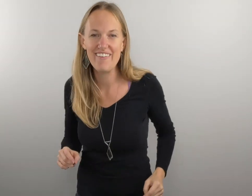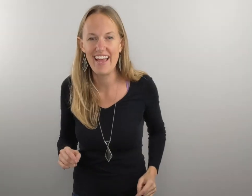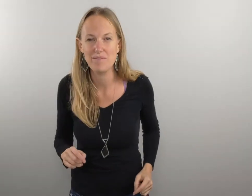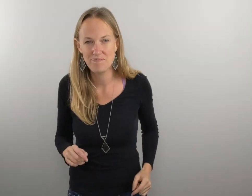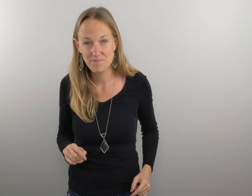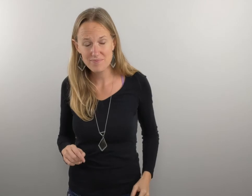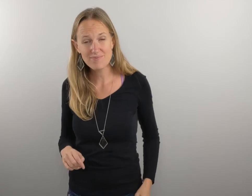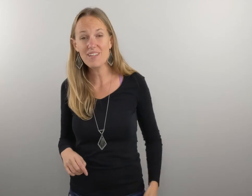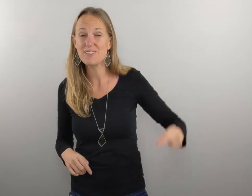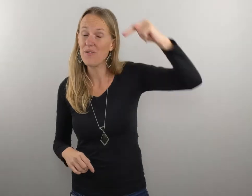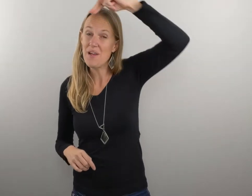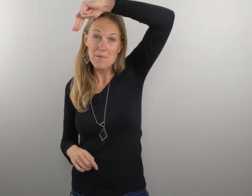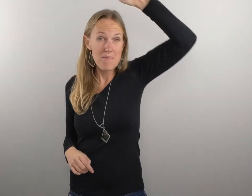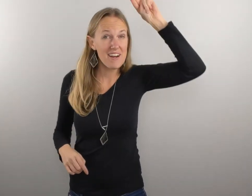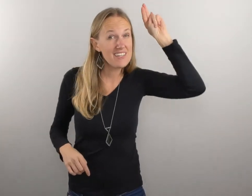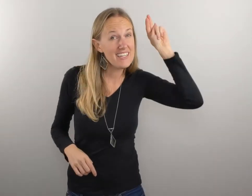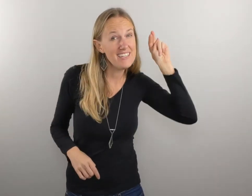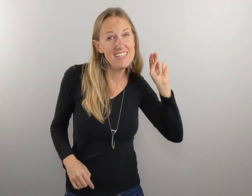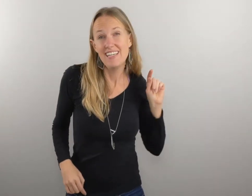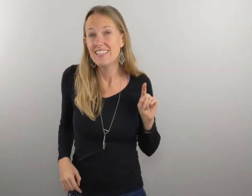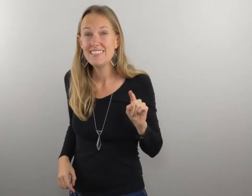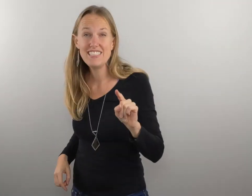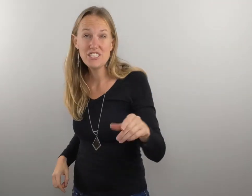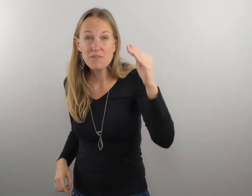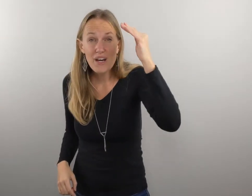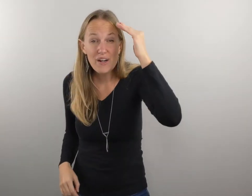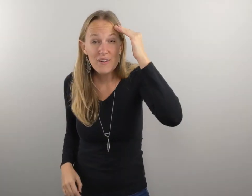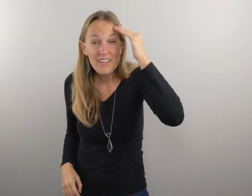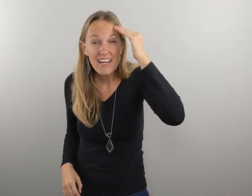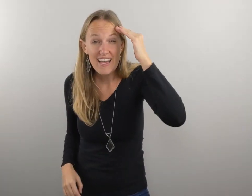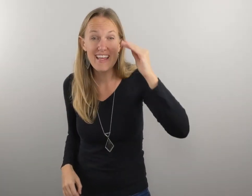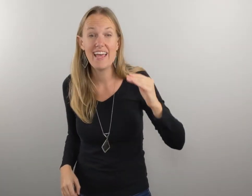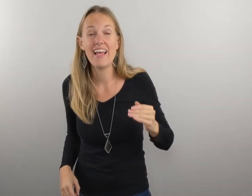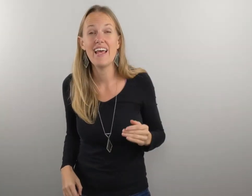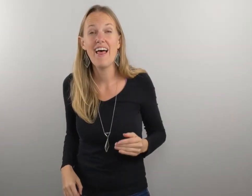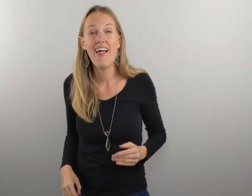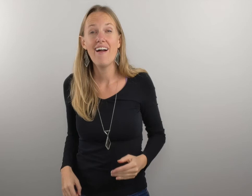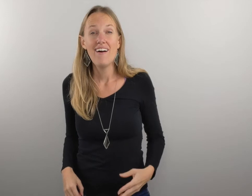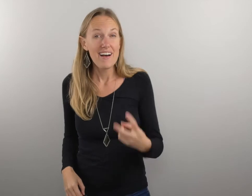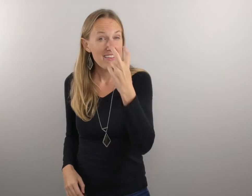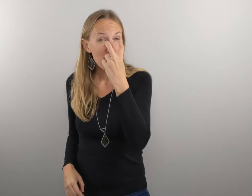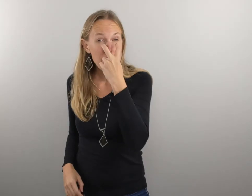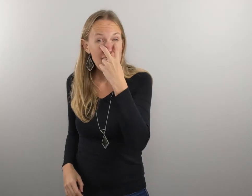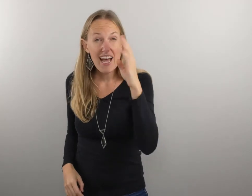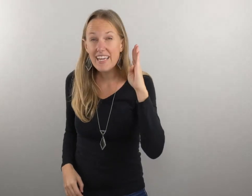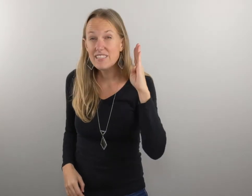Okay. So Mary, did you know? And then the blind